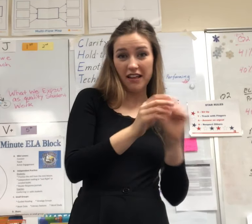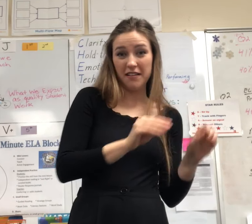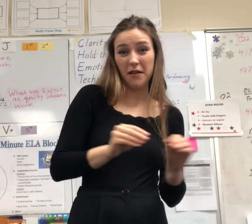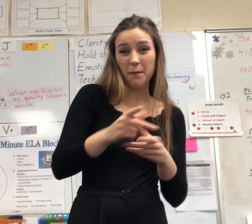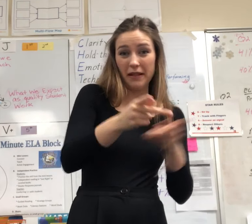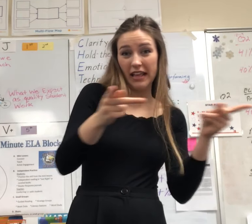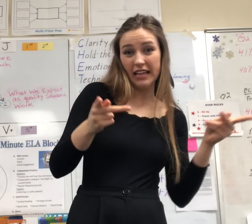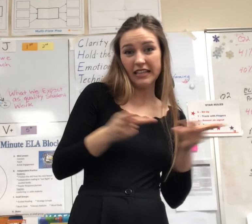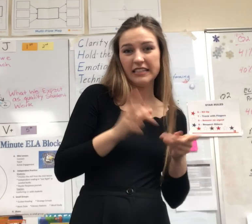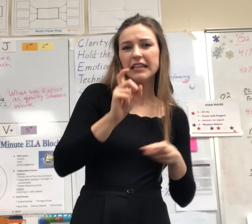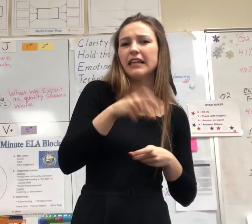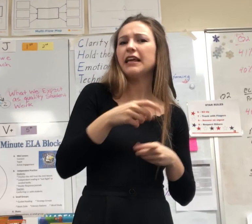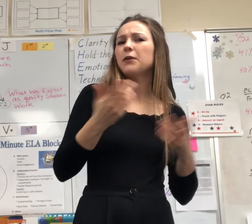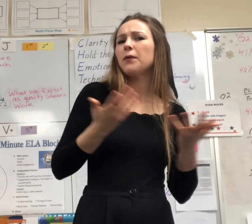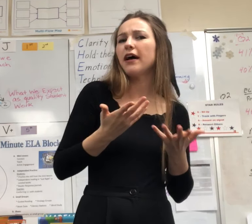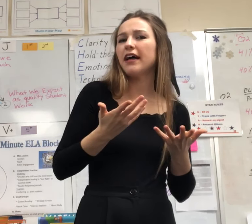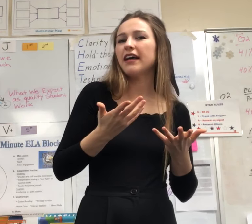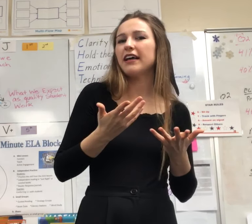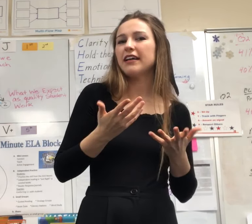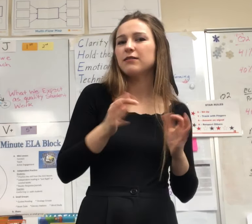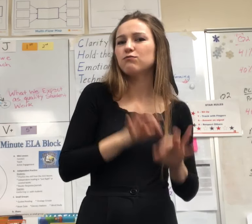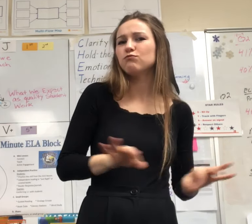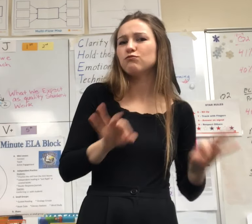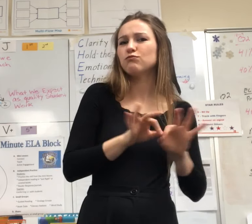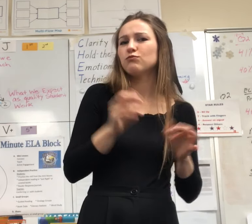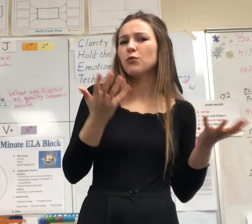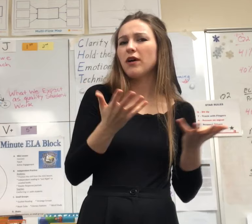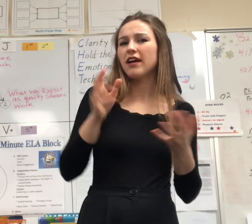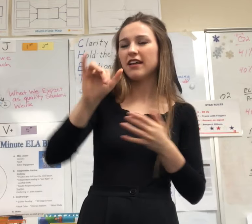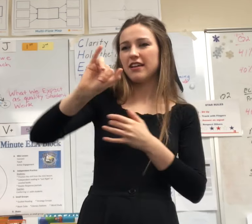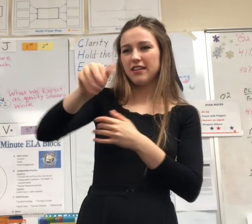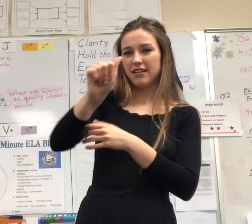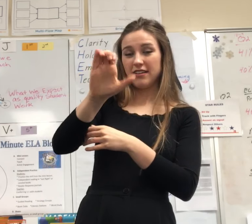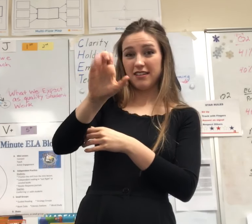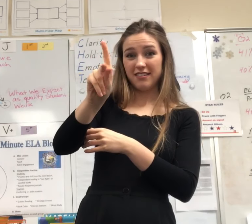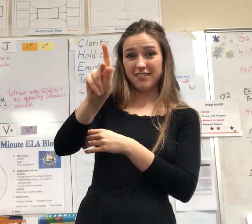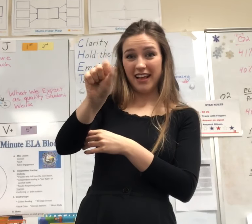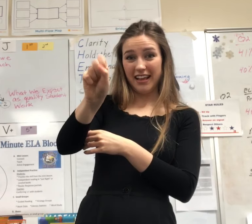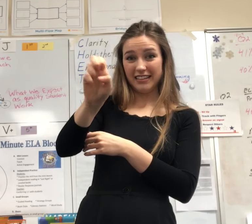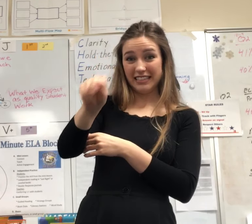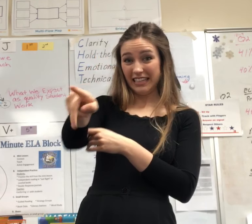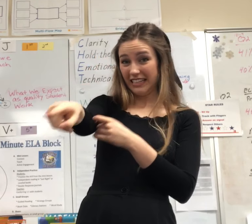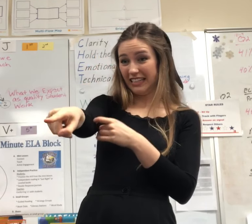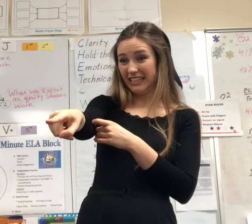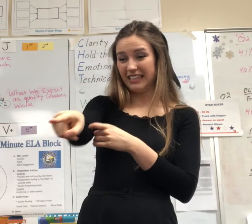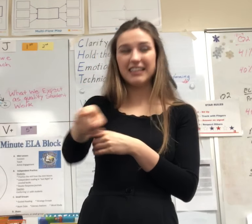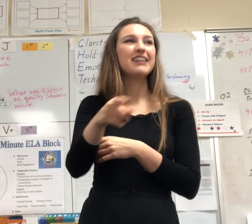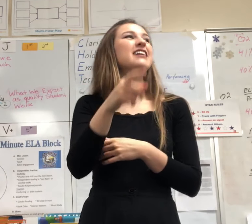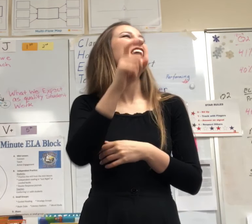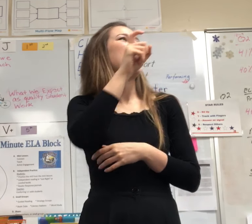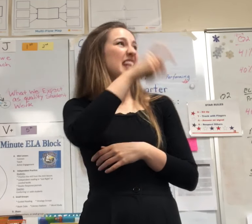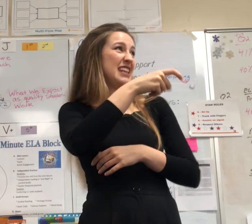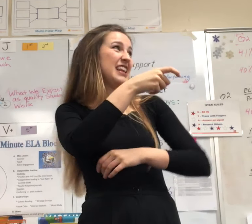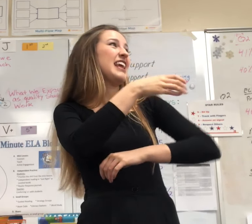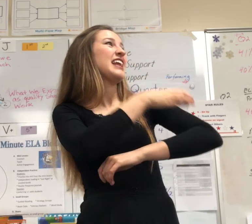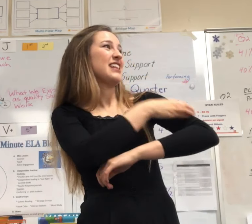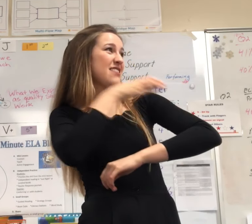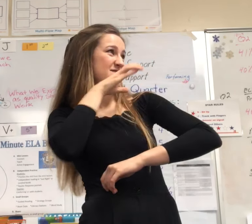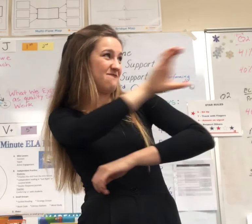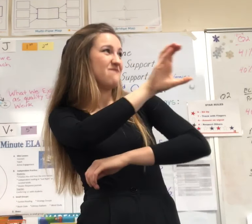what, Jackson? You need a force. A force. Good job. And